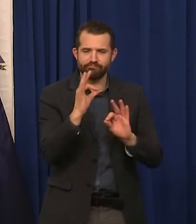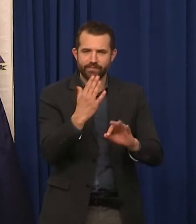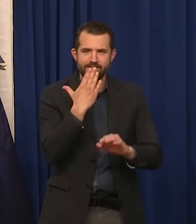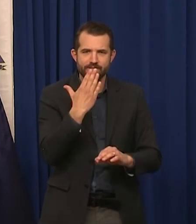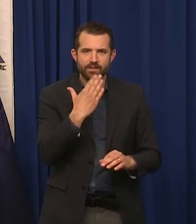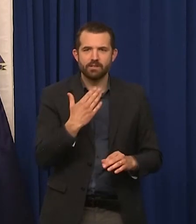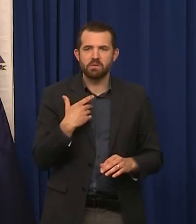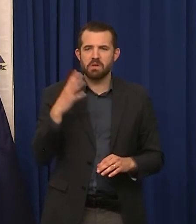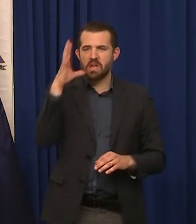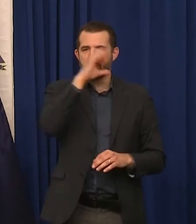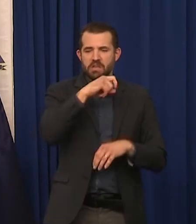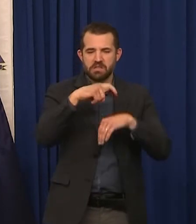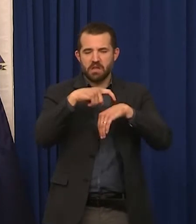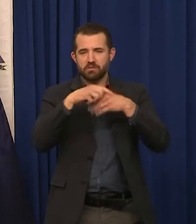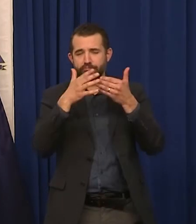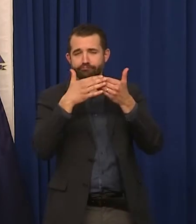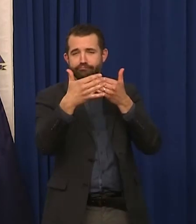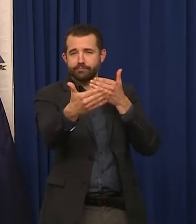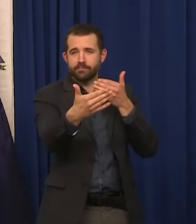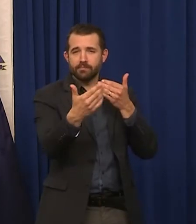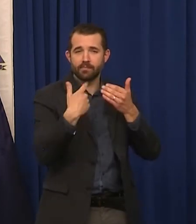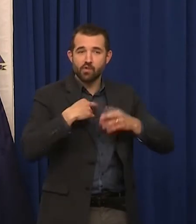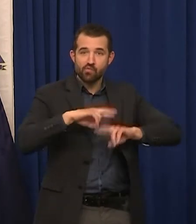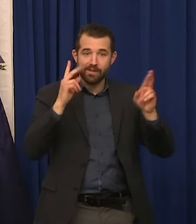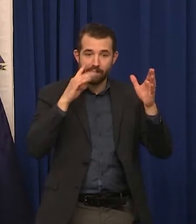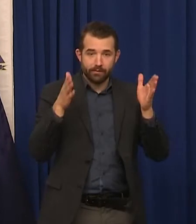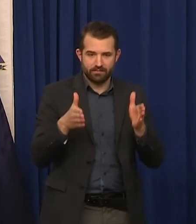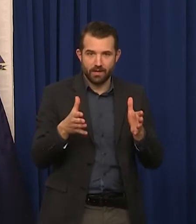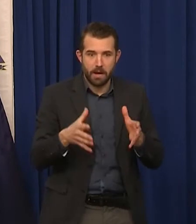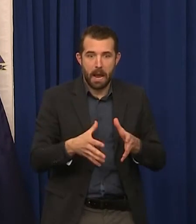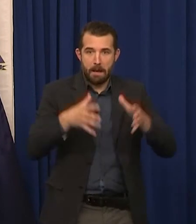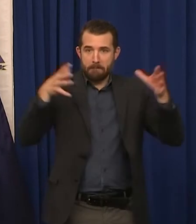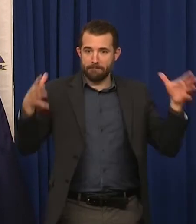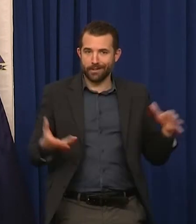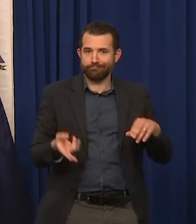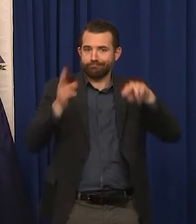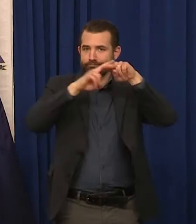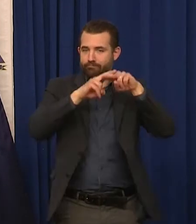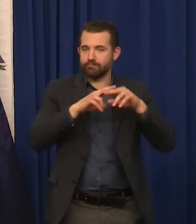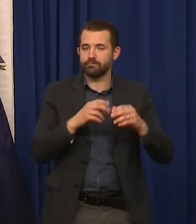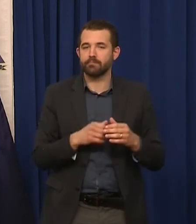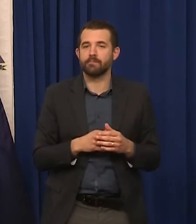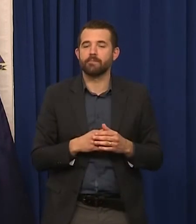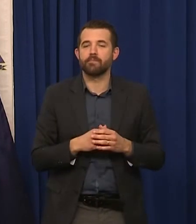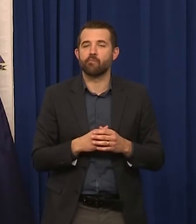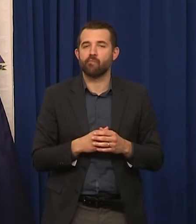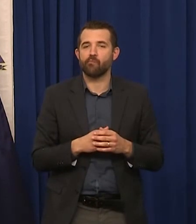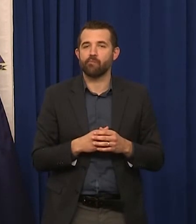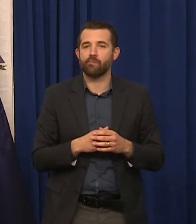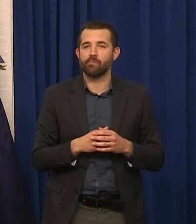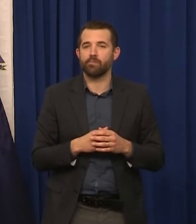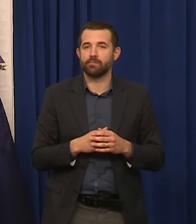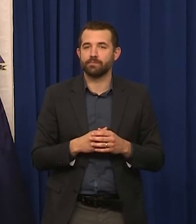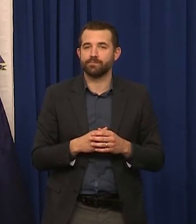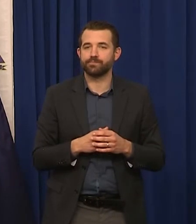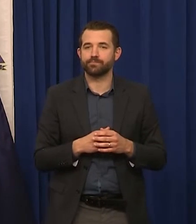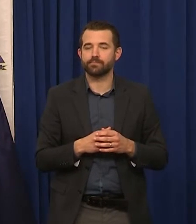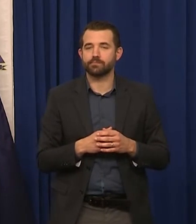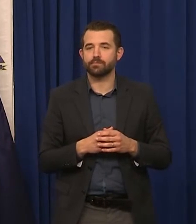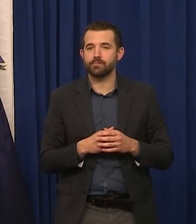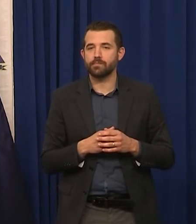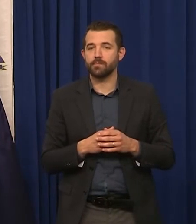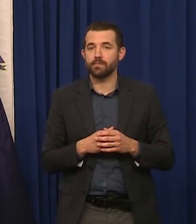anticipate to be able to expand testing. And Don, I want to start my answer in two ways. The first is to note that the